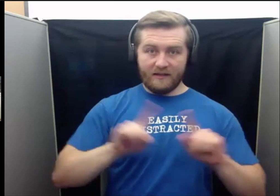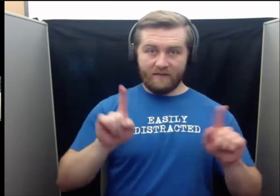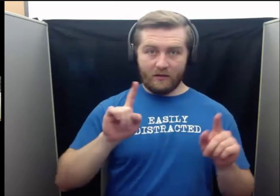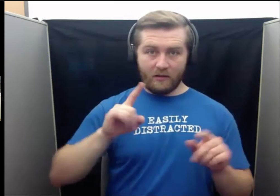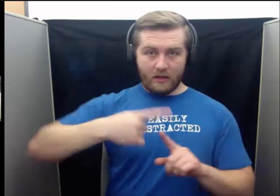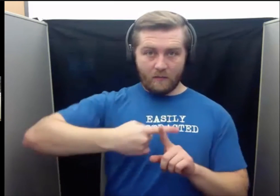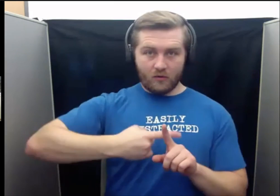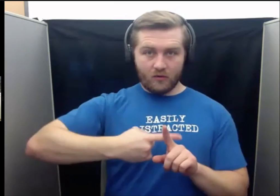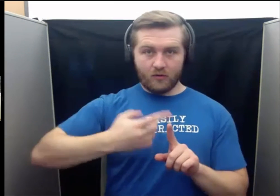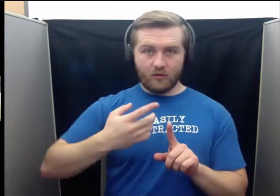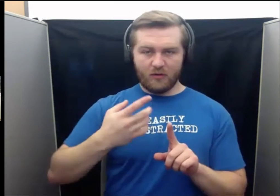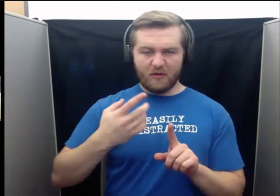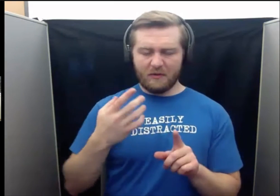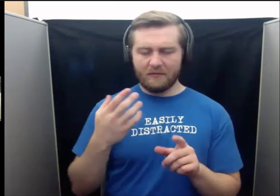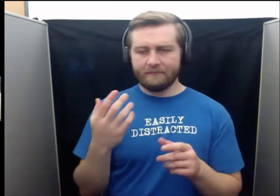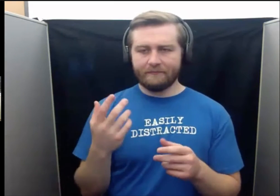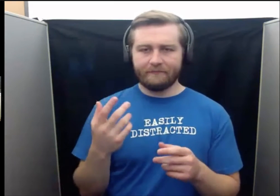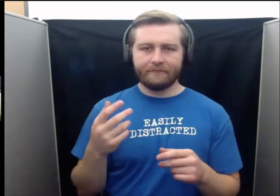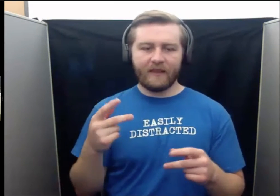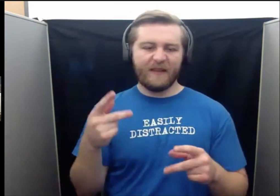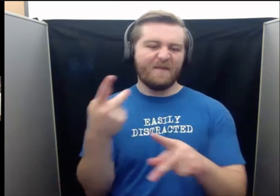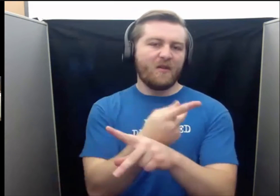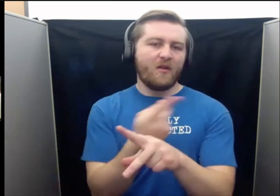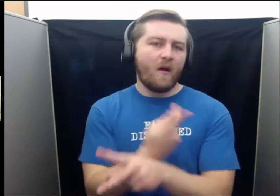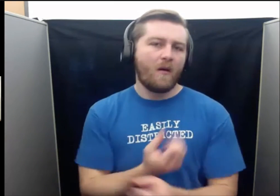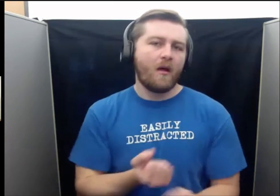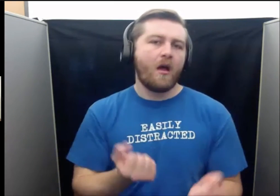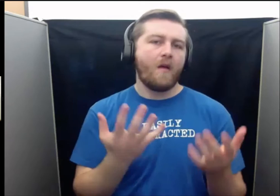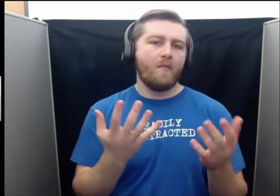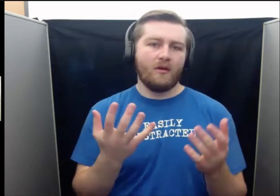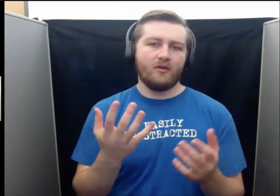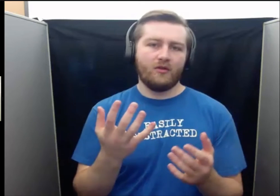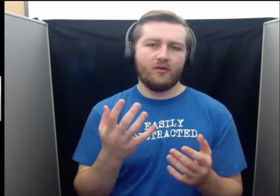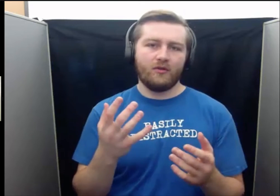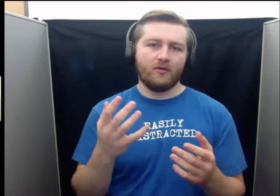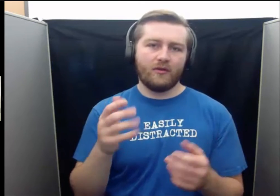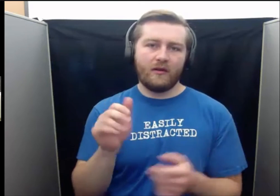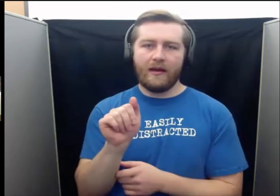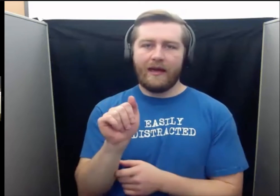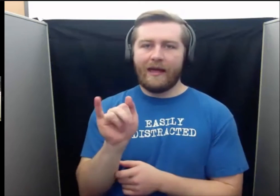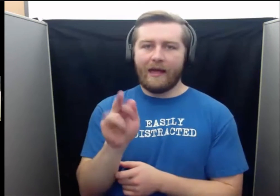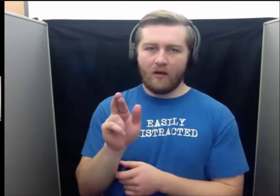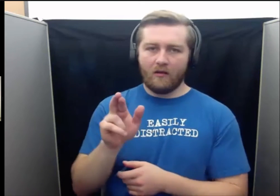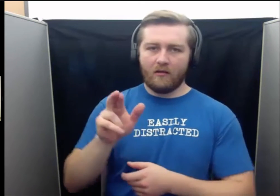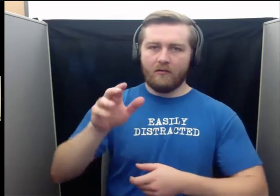humidity is in the air compared to how much it can actually hold. That's a psychrometer.